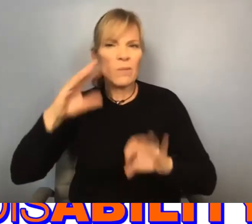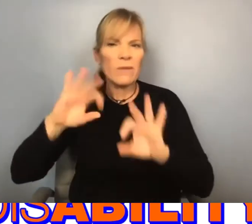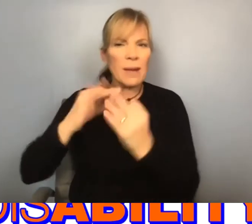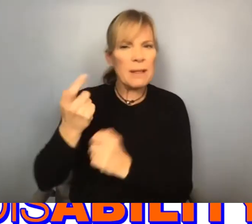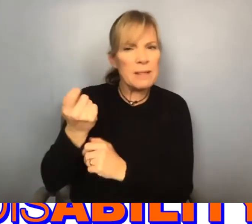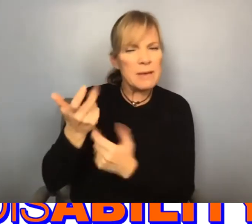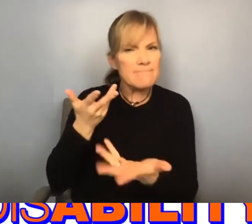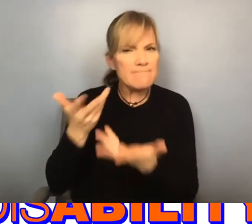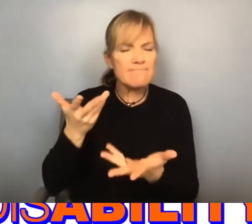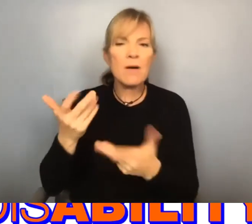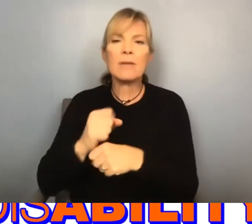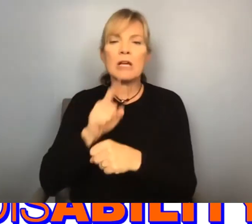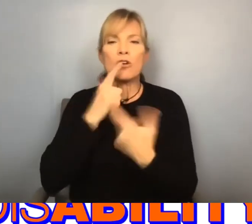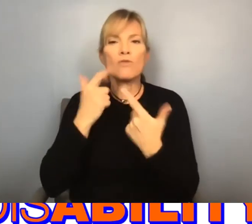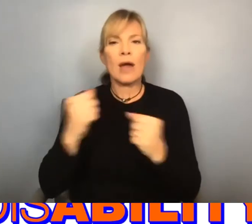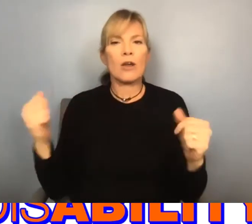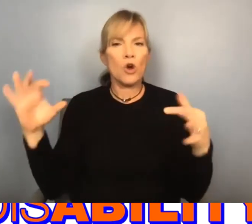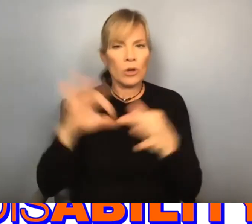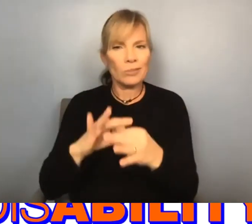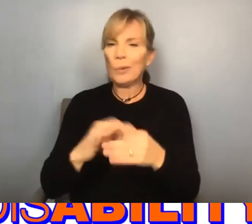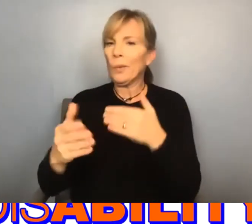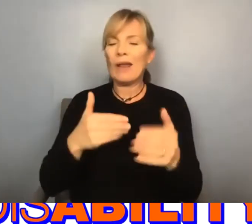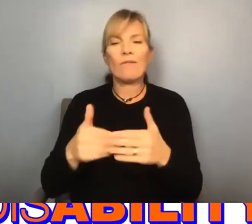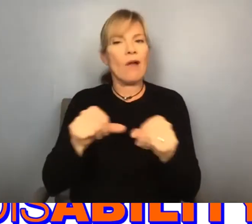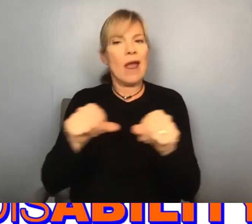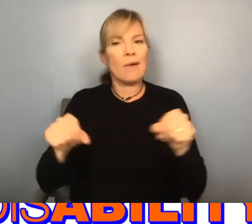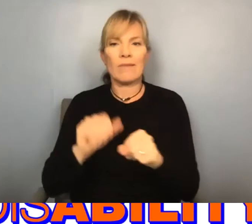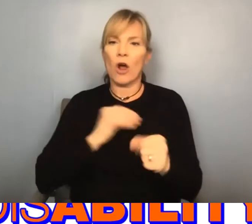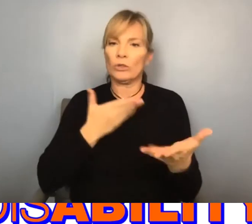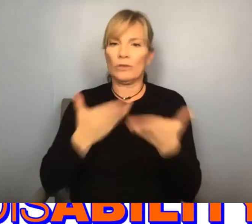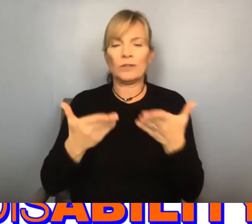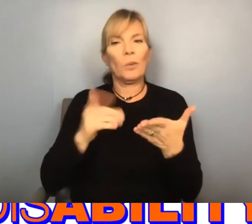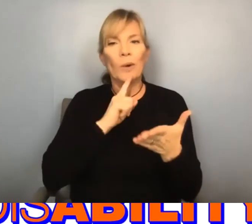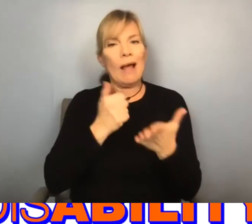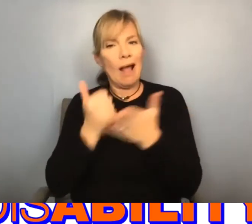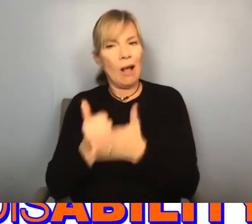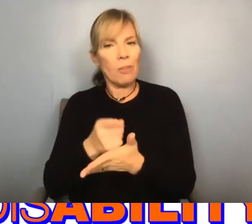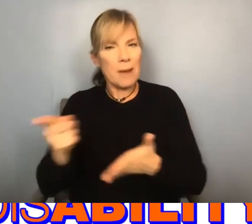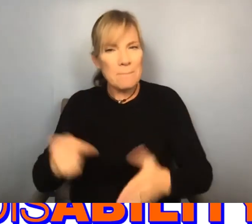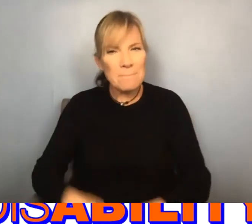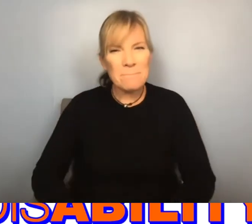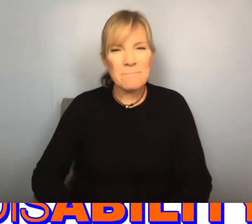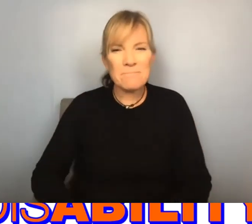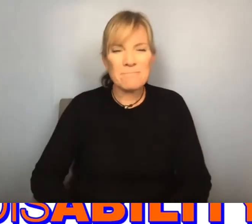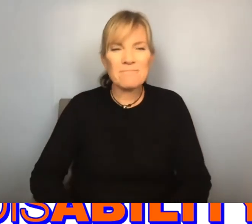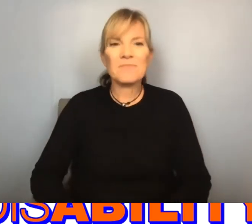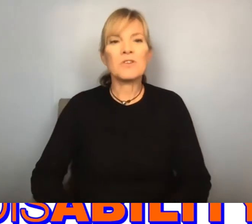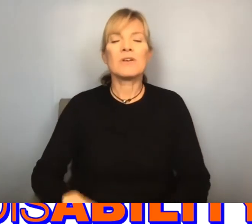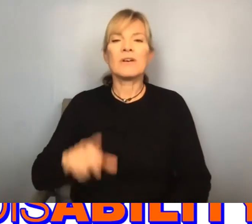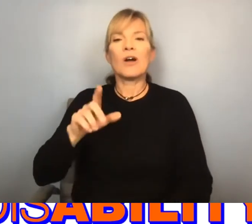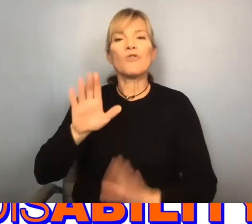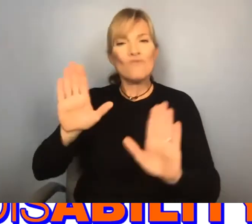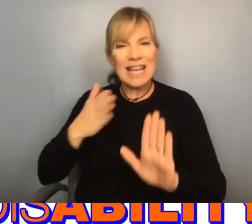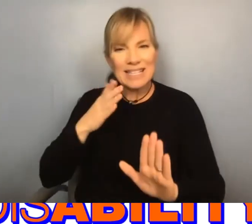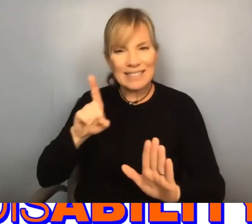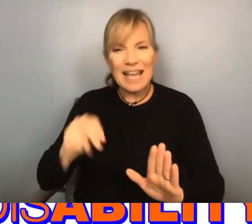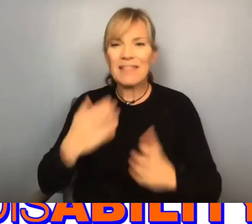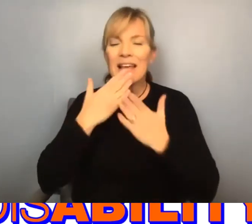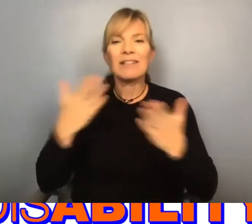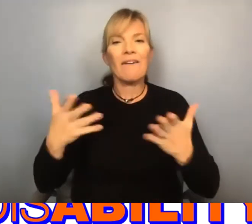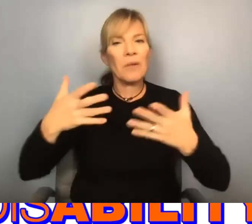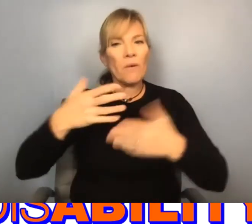and then make sure to try to get them linked up with whatever area of our services would be helpful to them. Great, Dan. Thanks so much for that overview.